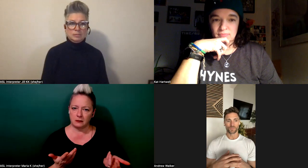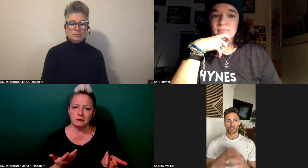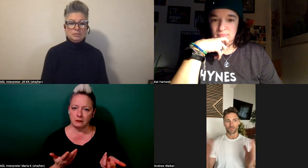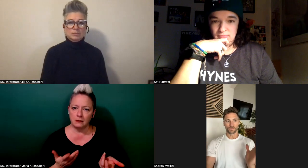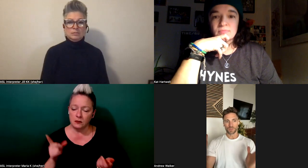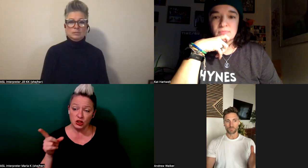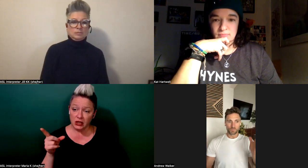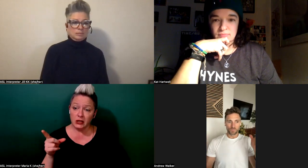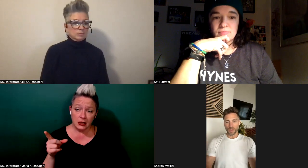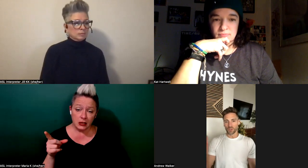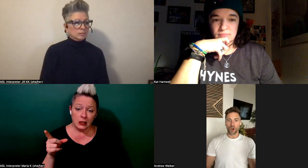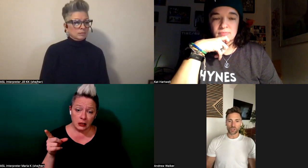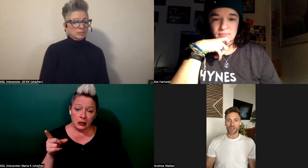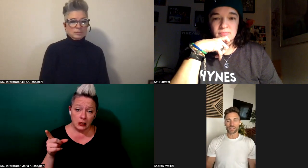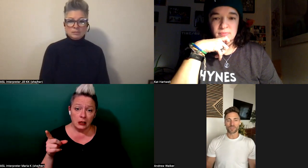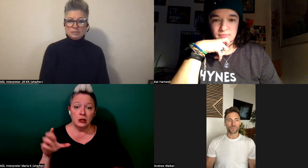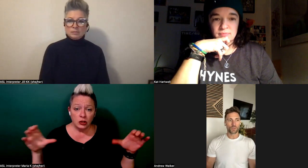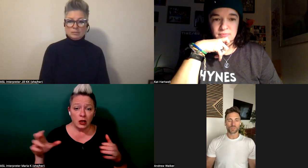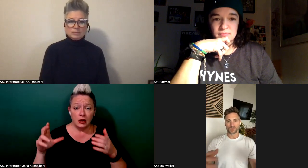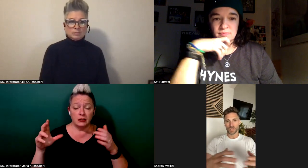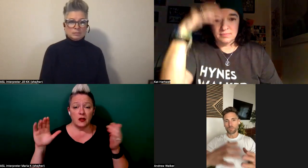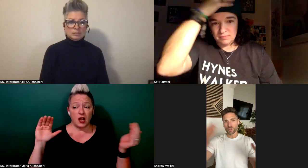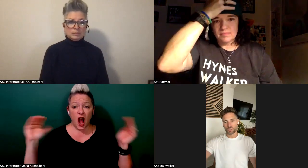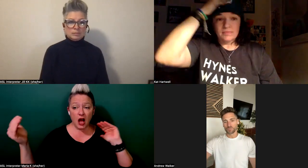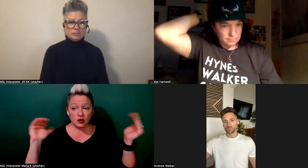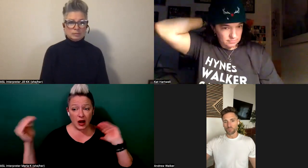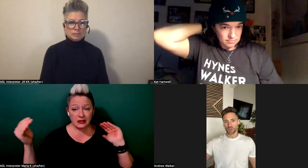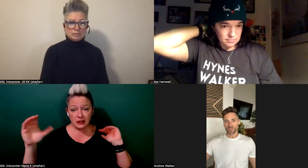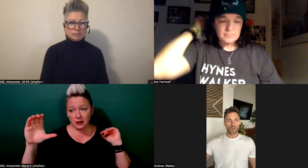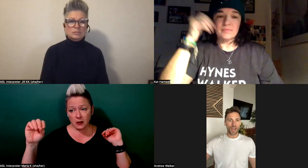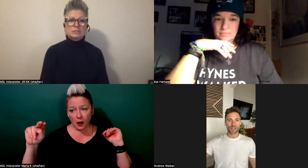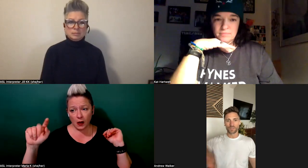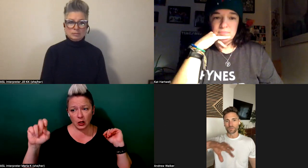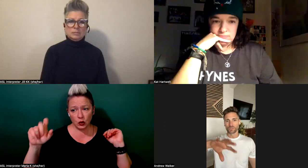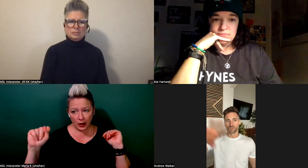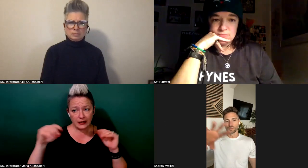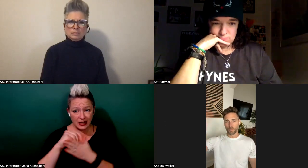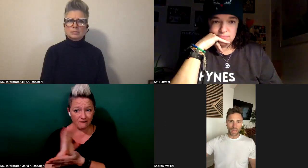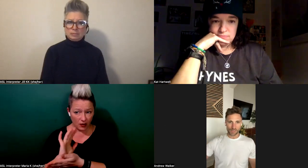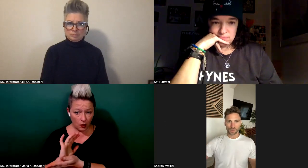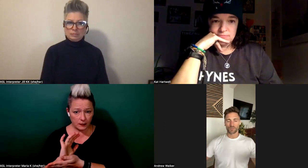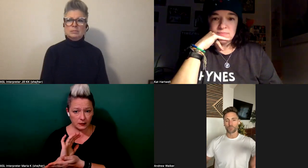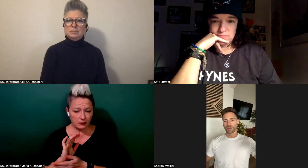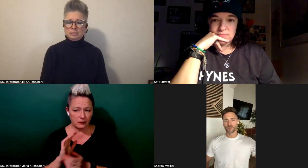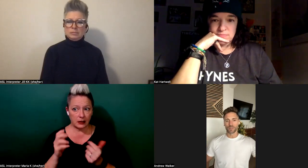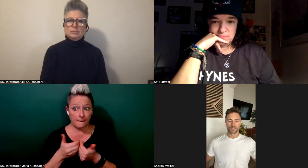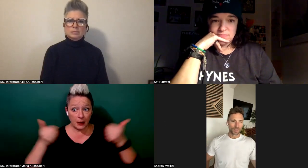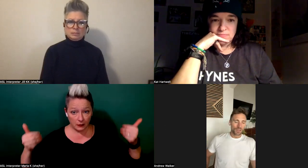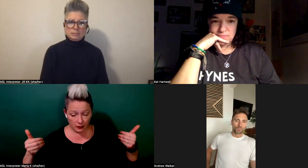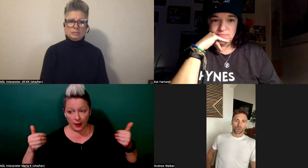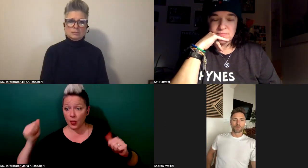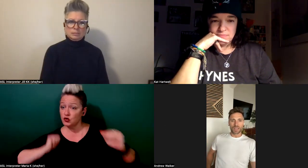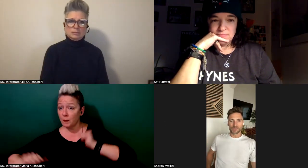um done the contrast in films. There's like a much bigger divide in the dramatic stuff compared to